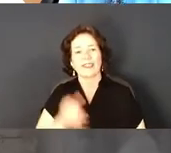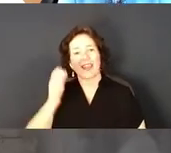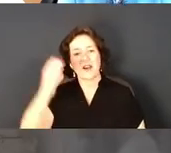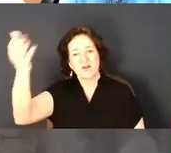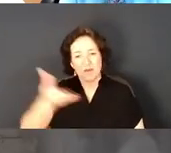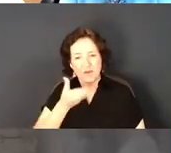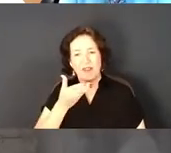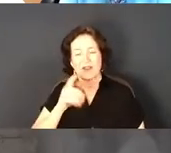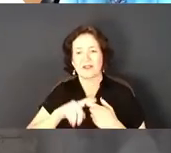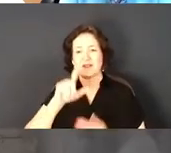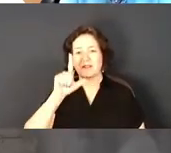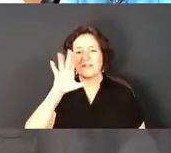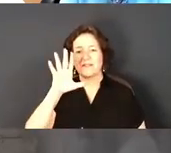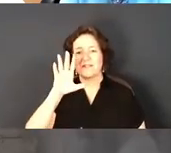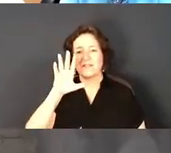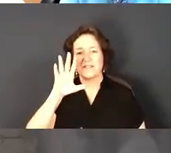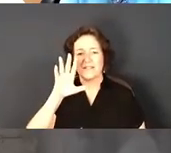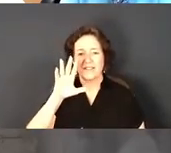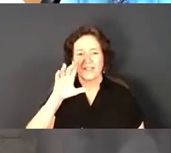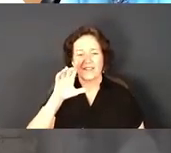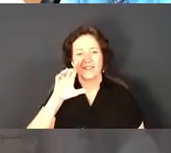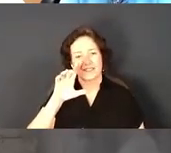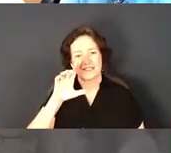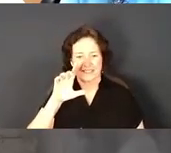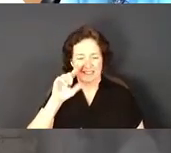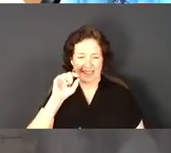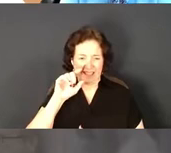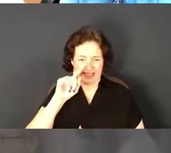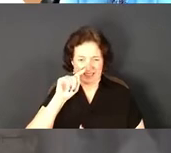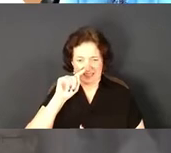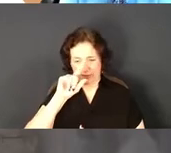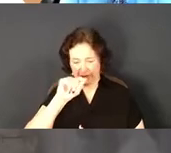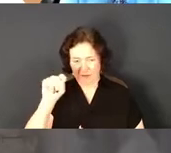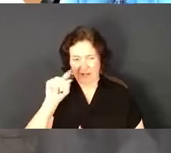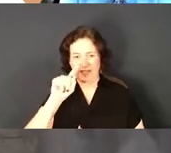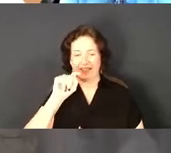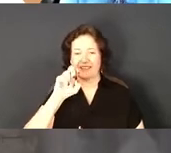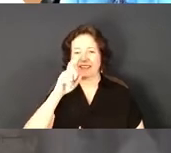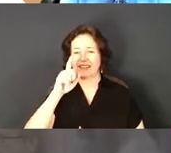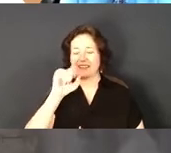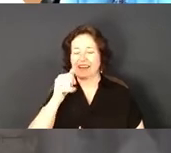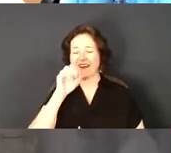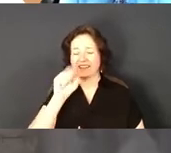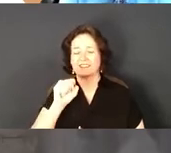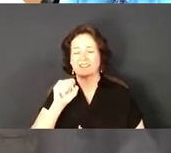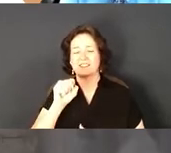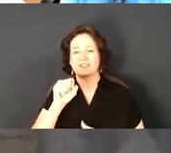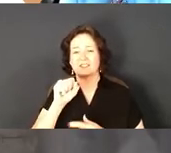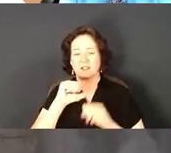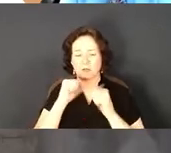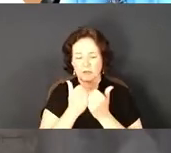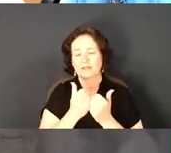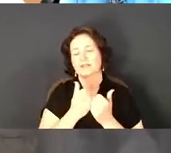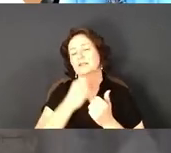Welcome to the 2020 Tejas Storytelling Association's Summer Concert. Now, don't